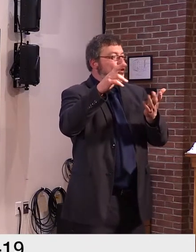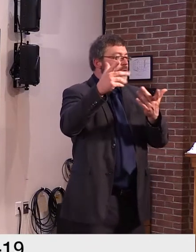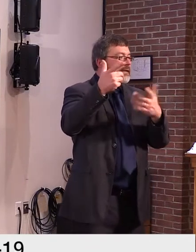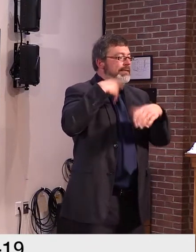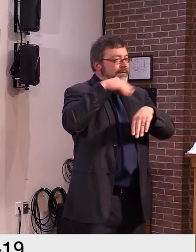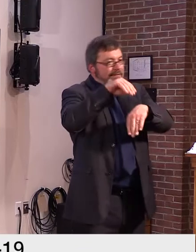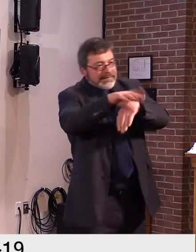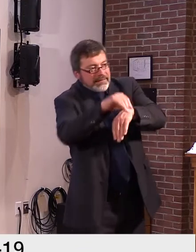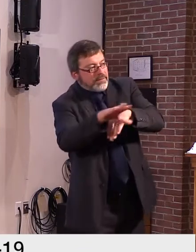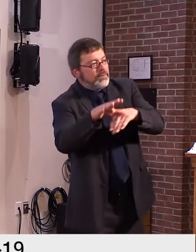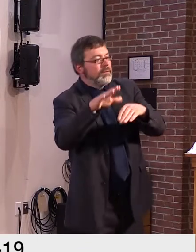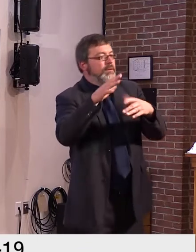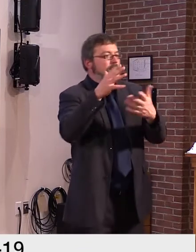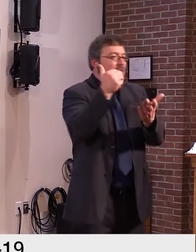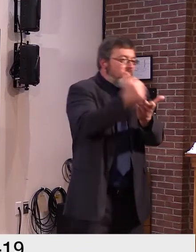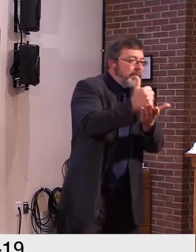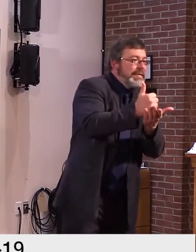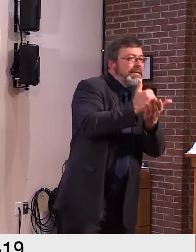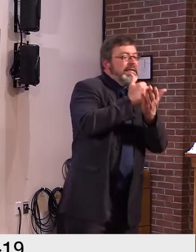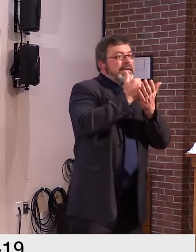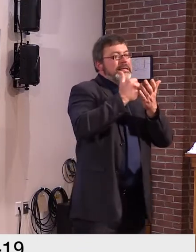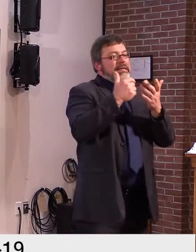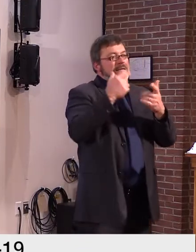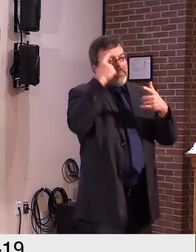Okay. Thank you. Thank you.